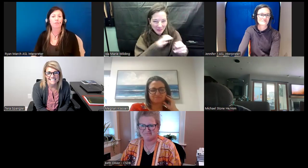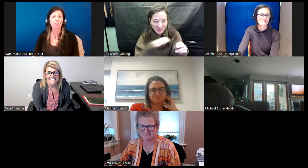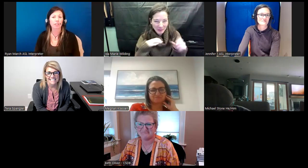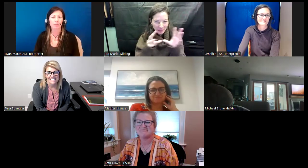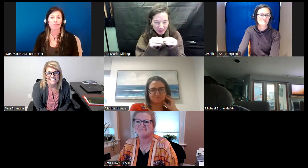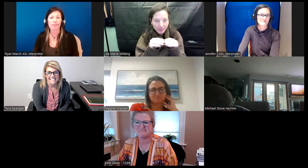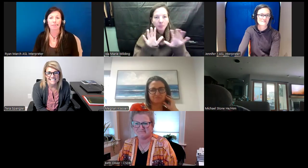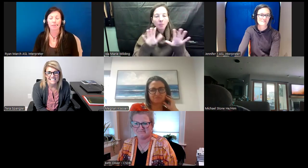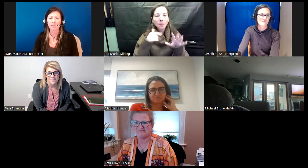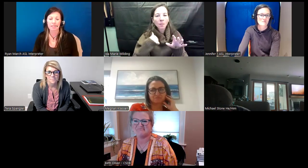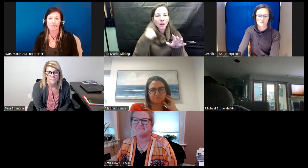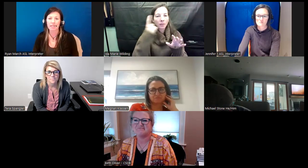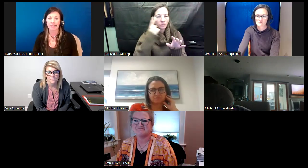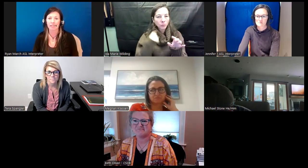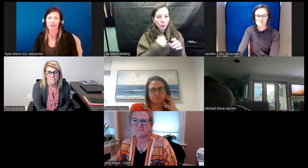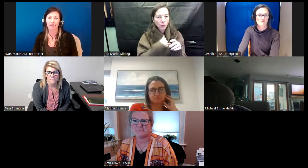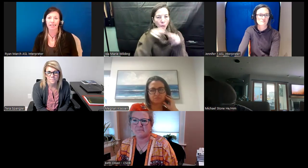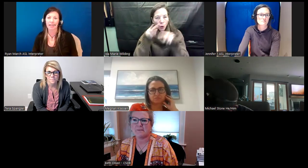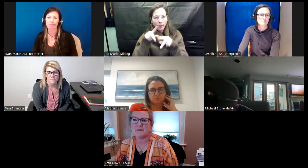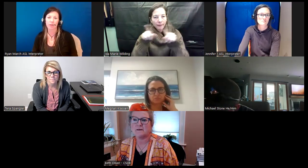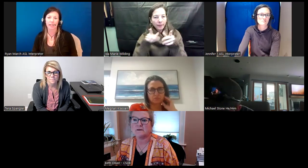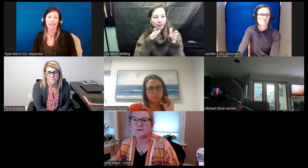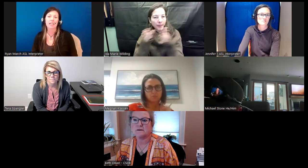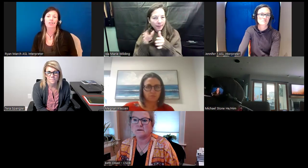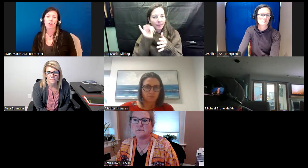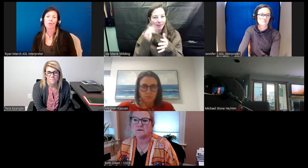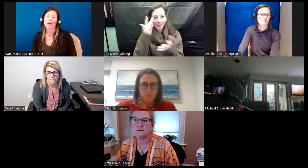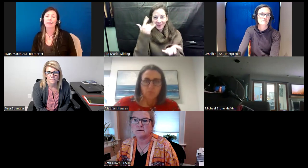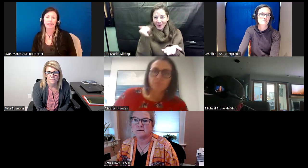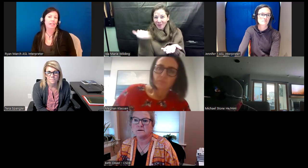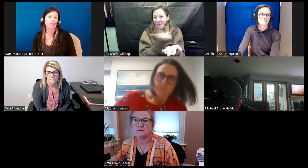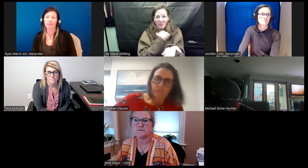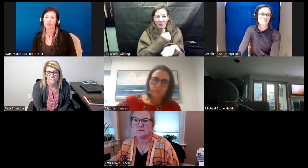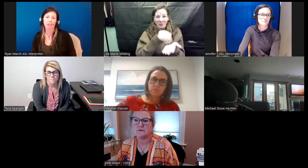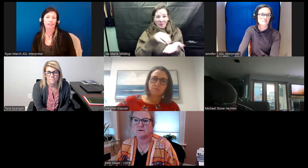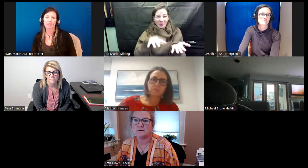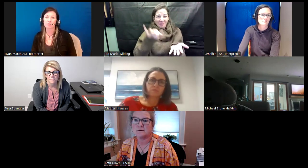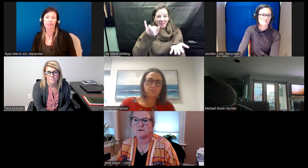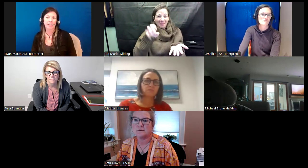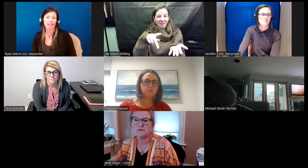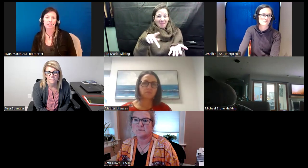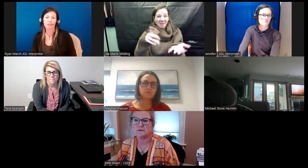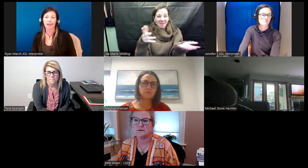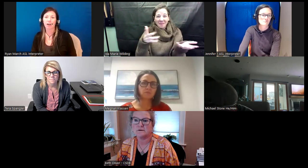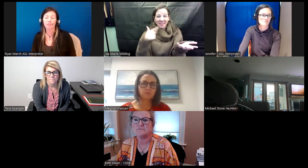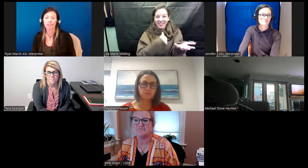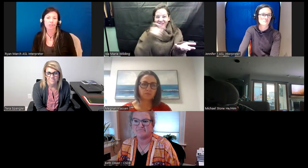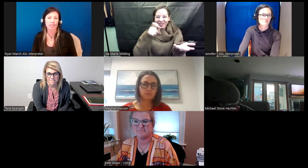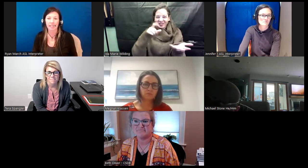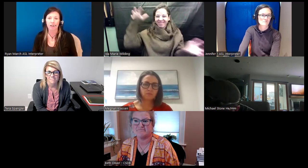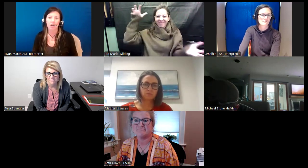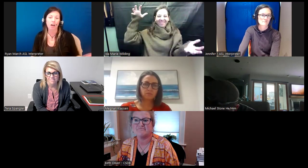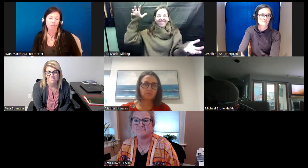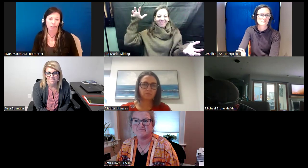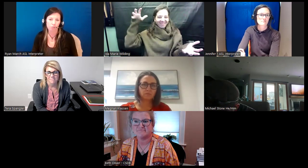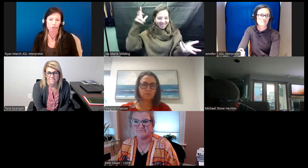But unfortunately, we have to wrap up this committee meeting. We're already at that point. So I think, yes, we have to look at our different plans. Like all of our students